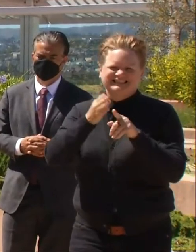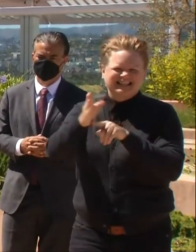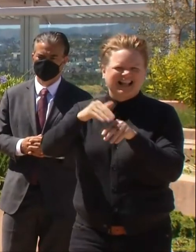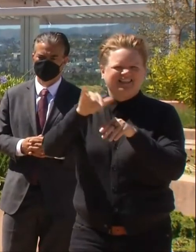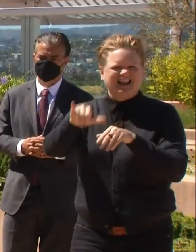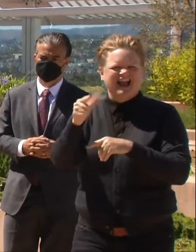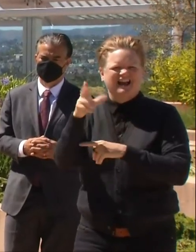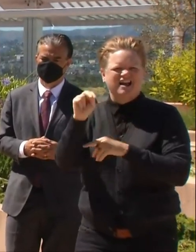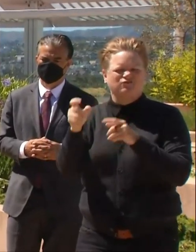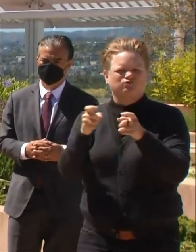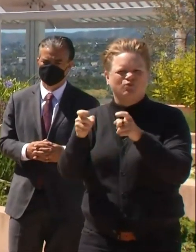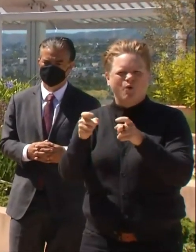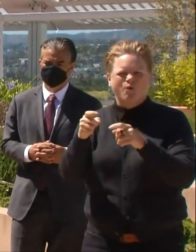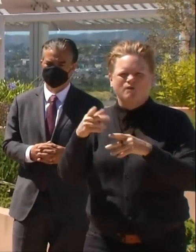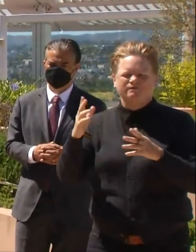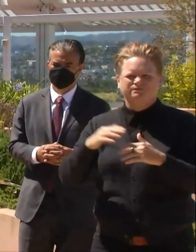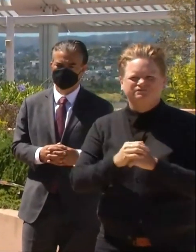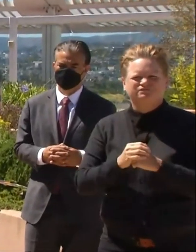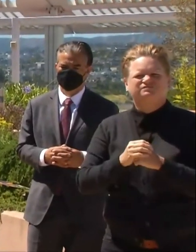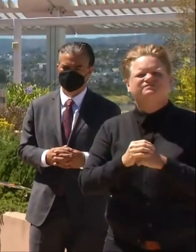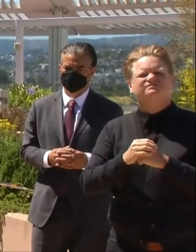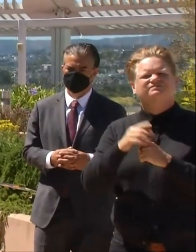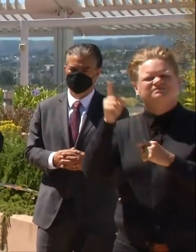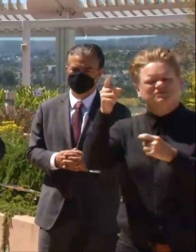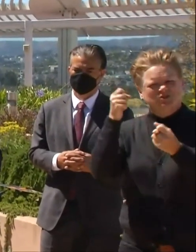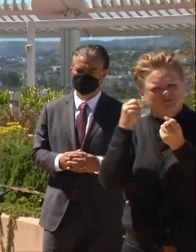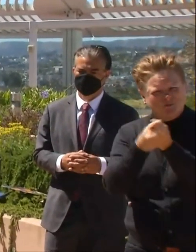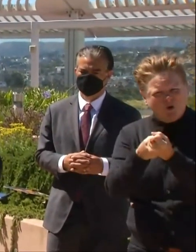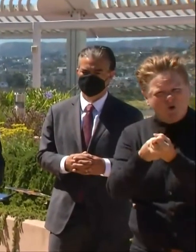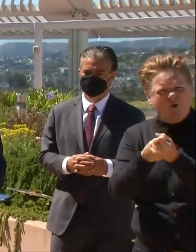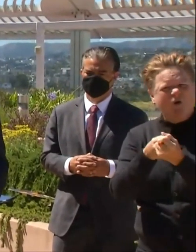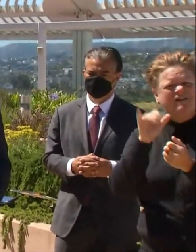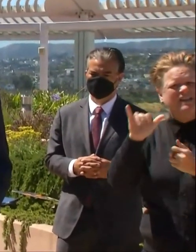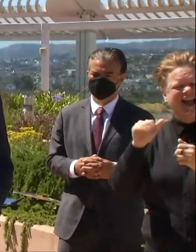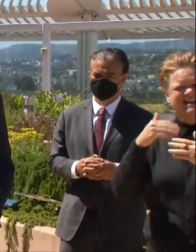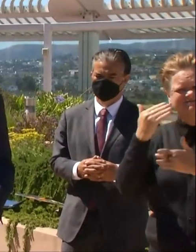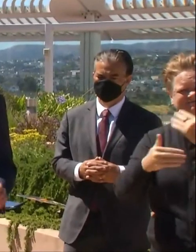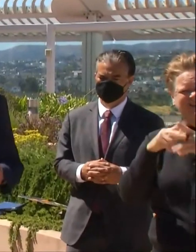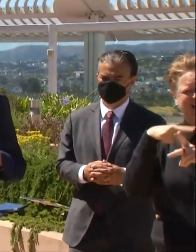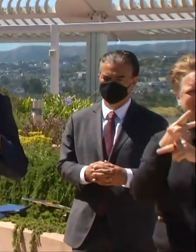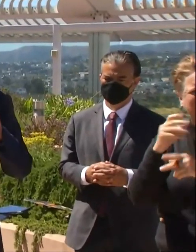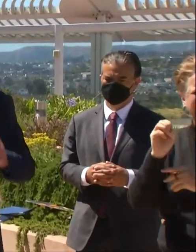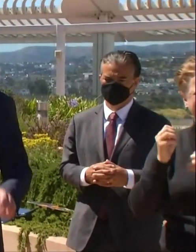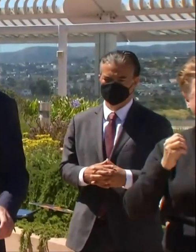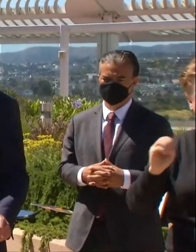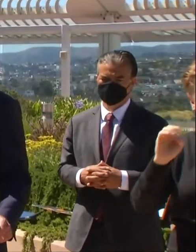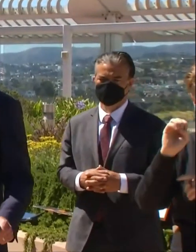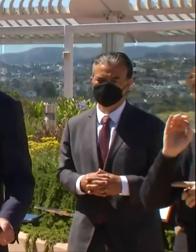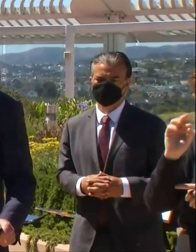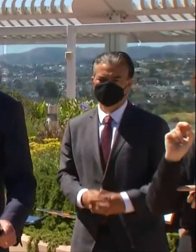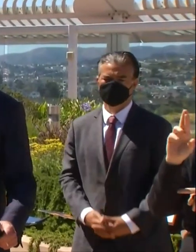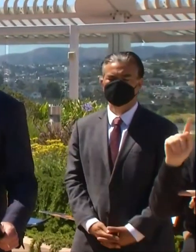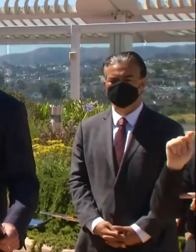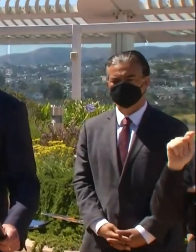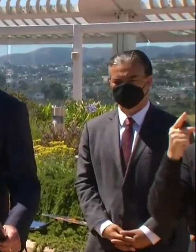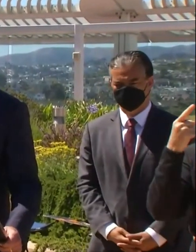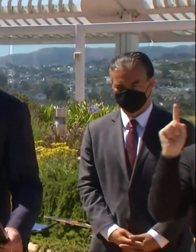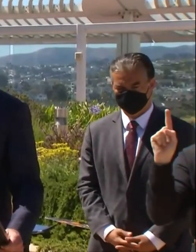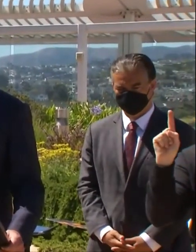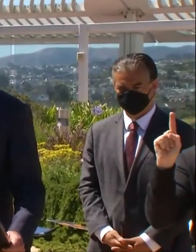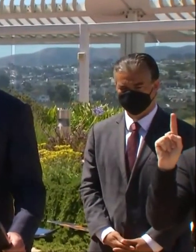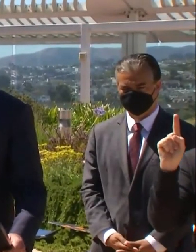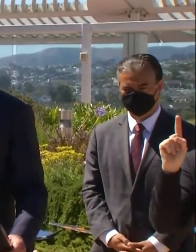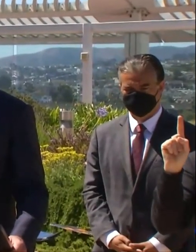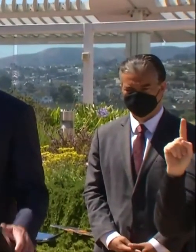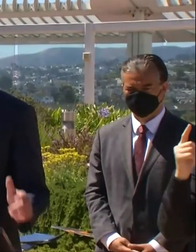courage to support those efforts. And so we just want to model success. Success leaves clues. We want to continue to